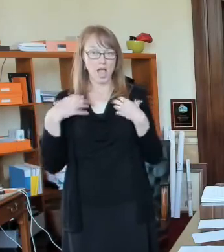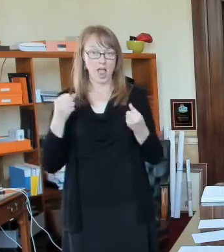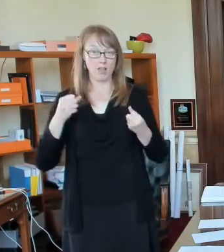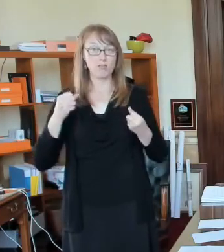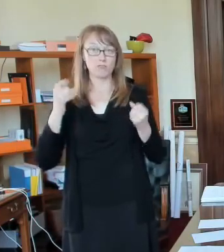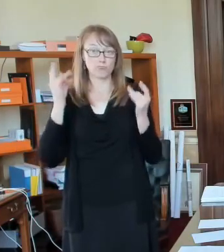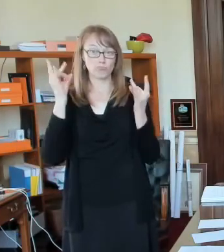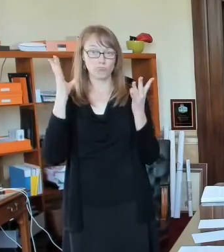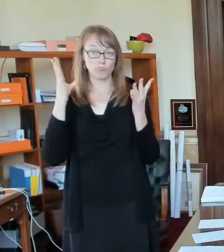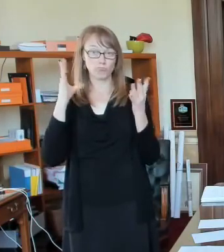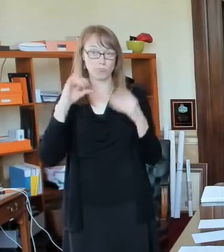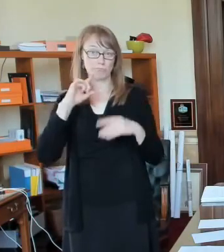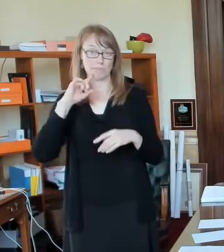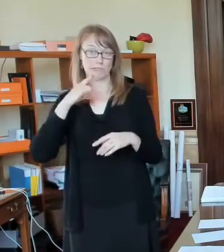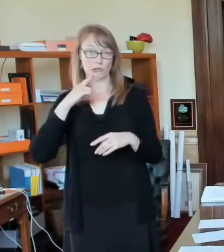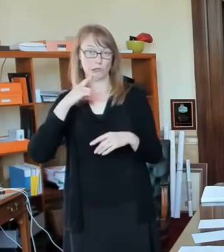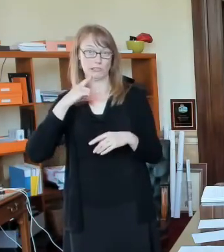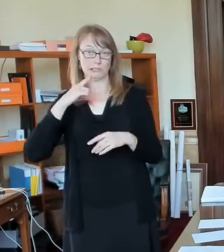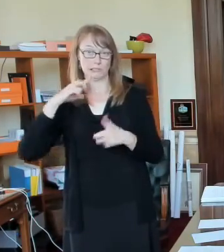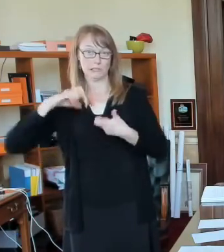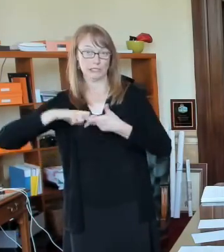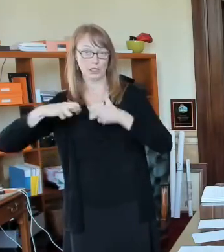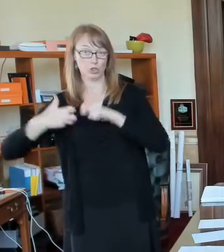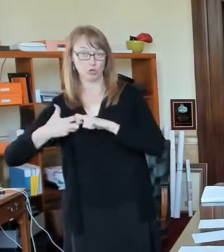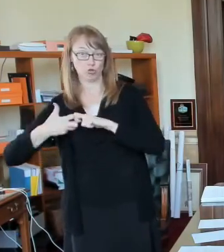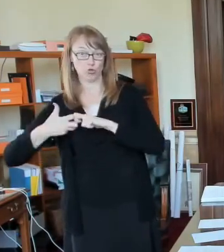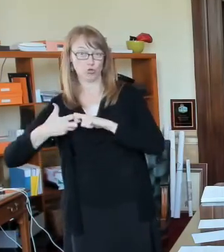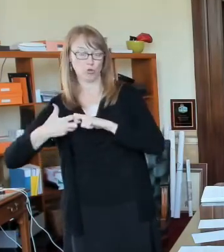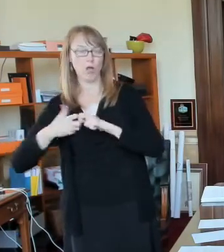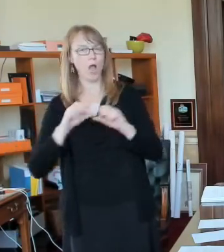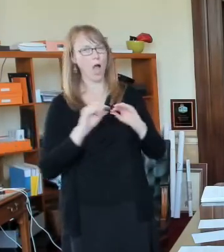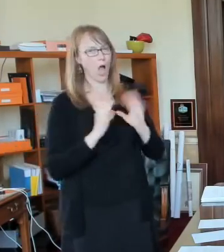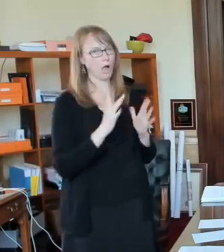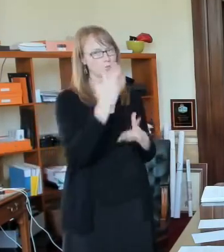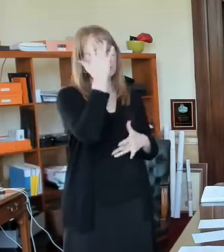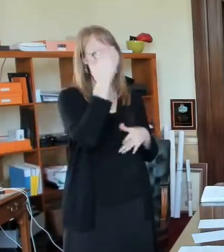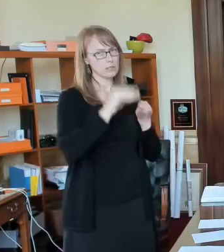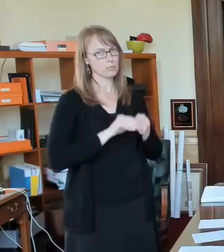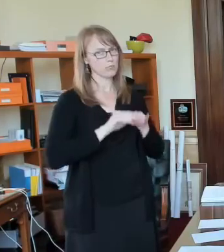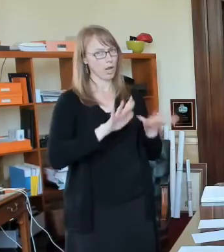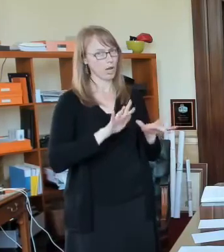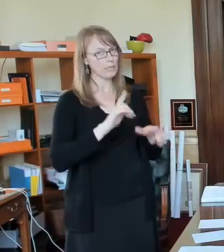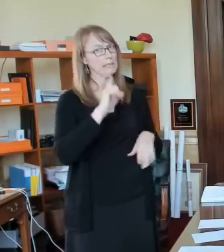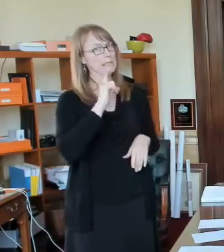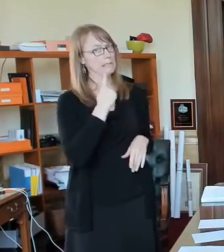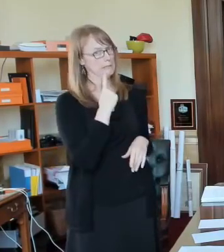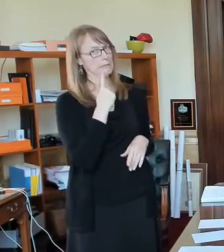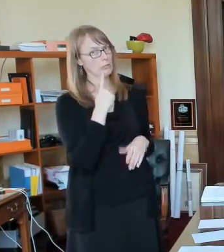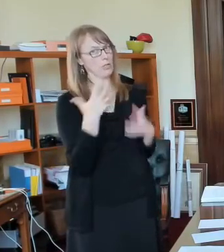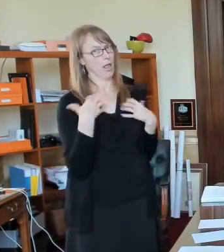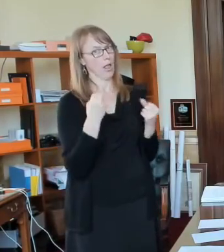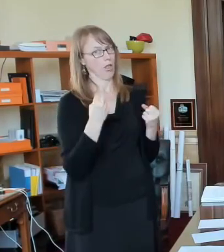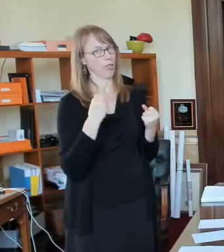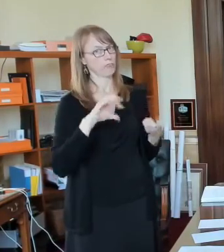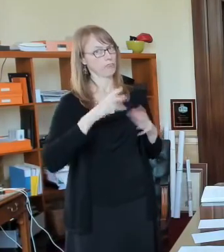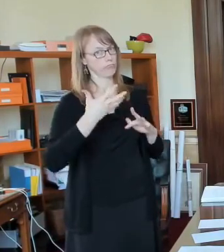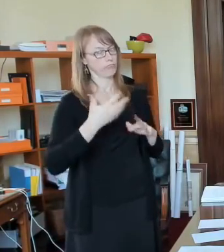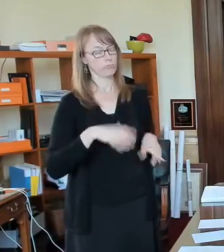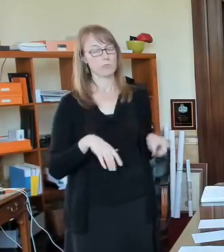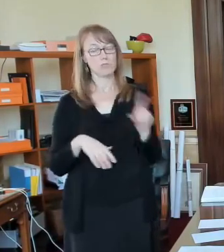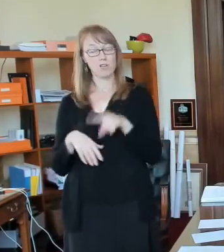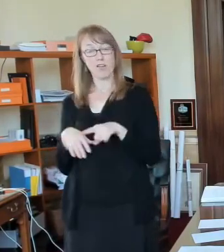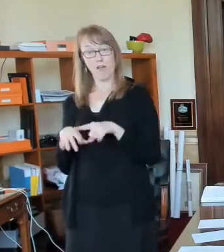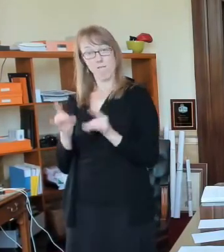COVID pandemic, huge public health crisis. Violence in our city, huge public